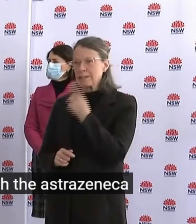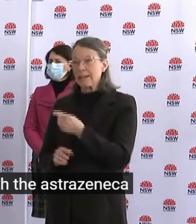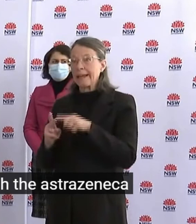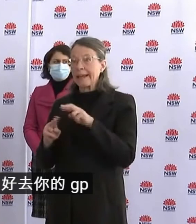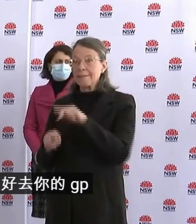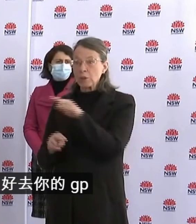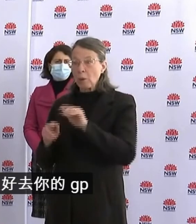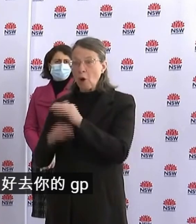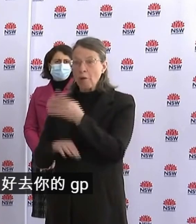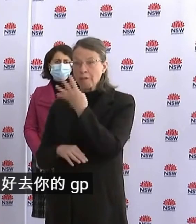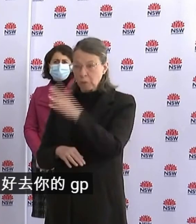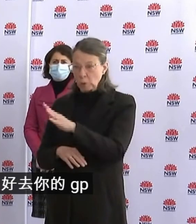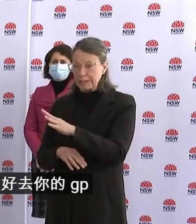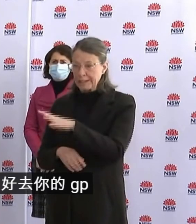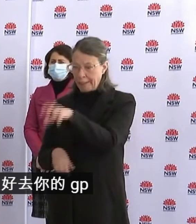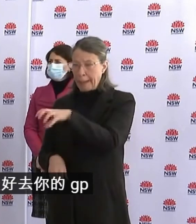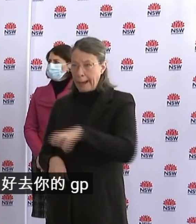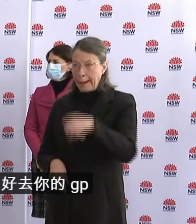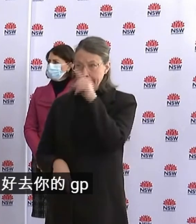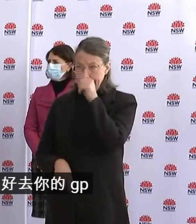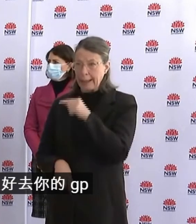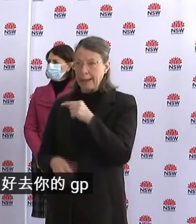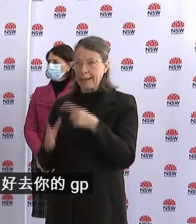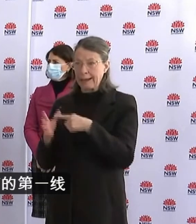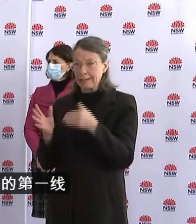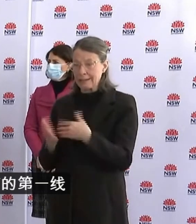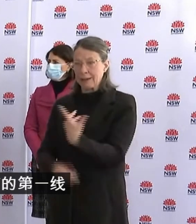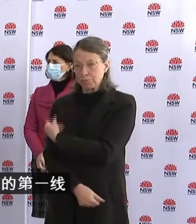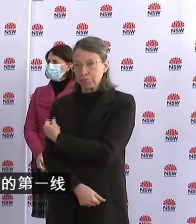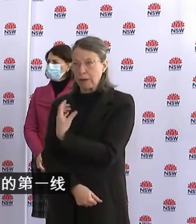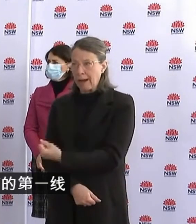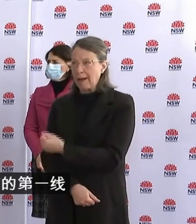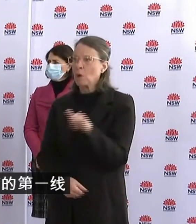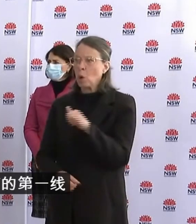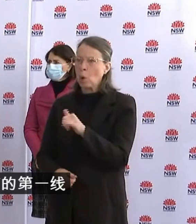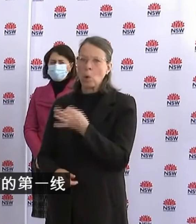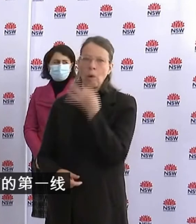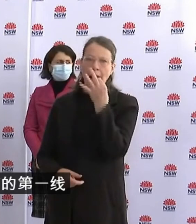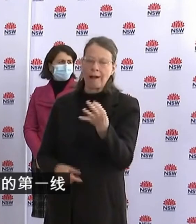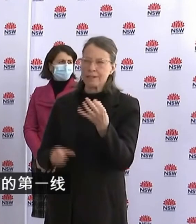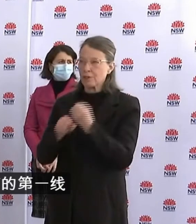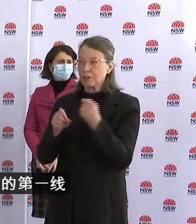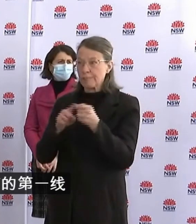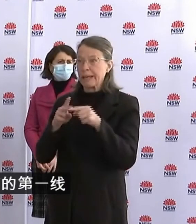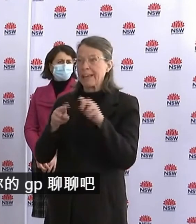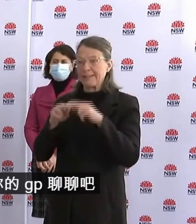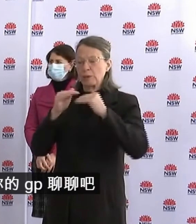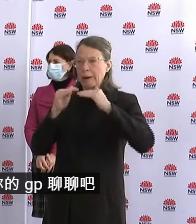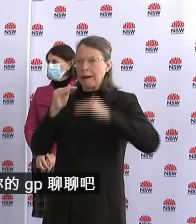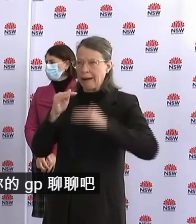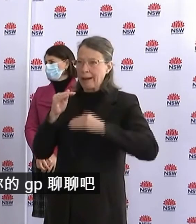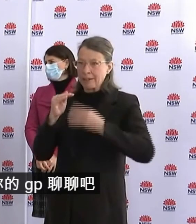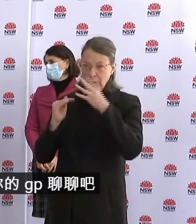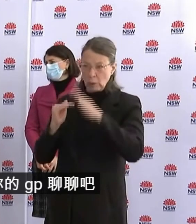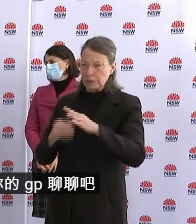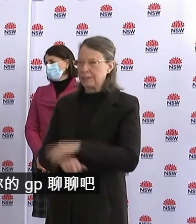AstraZeneca in our hubs, and of course we still recommend you should go to your GP preferably, because GPs should be at the front line of actually giving the vaccines. But if you're